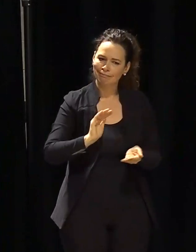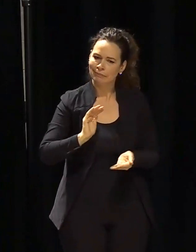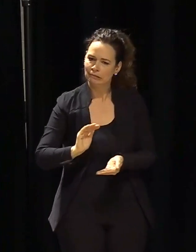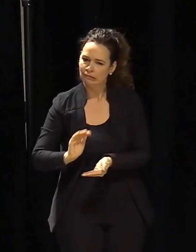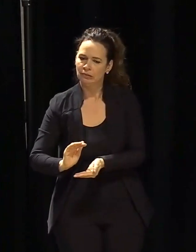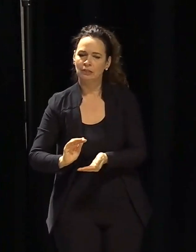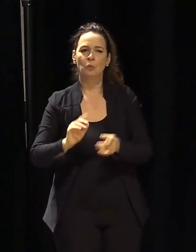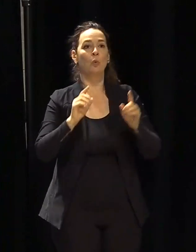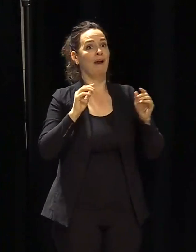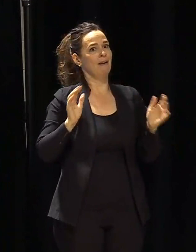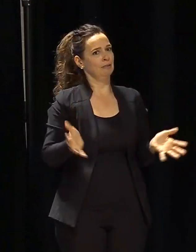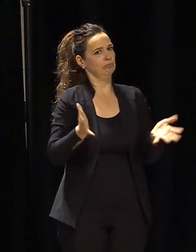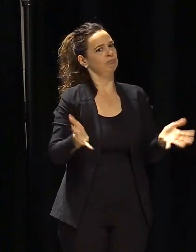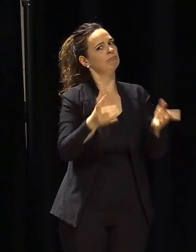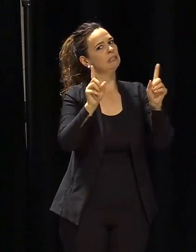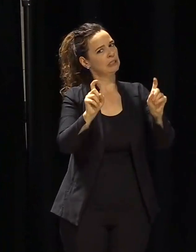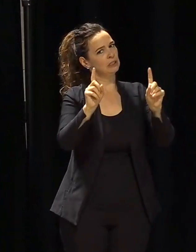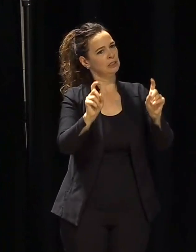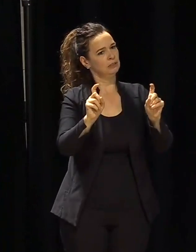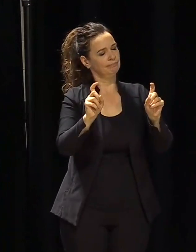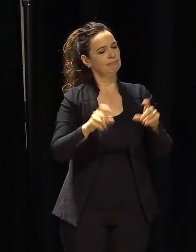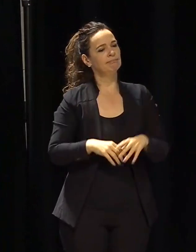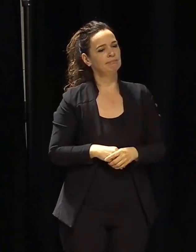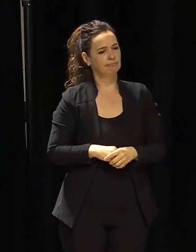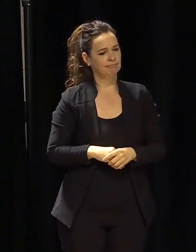now. Pre-register